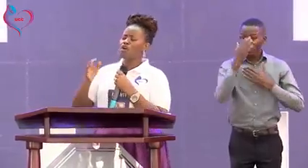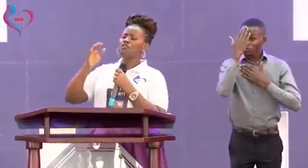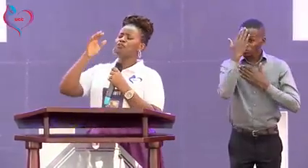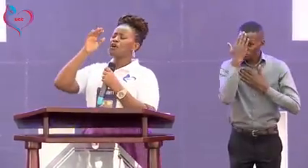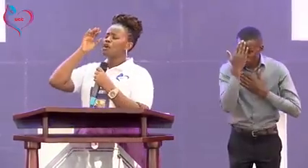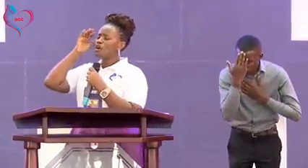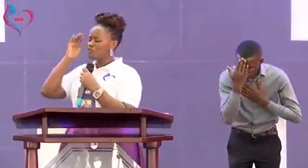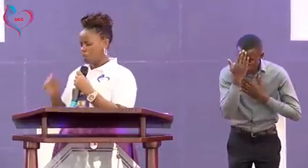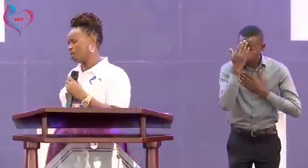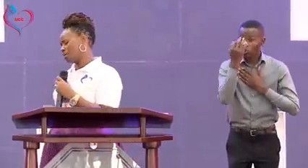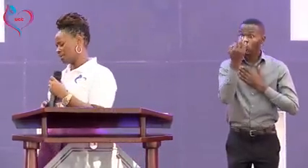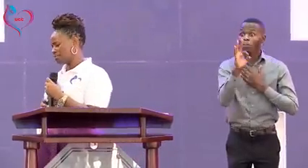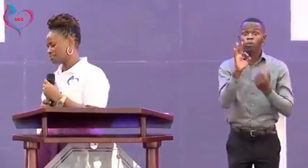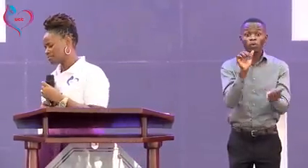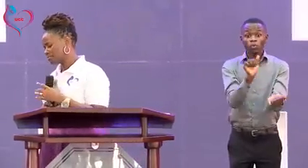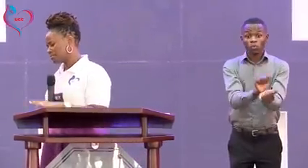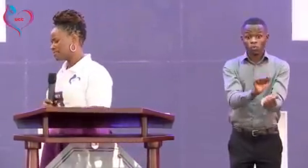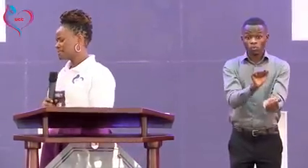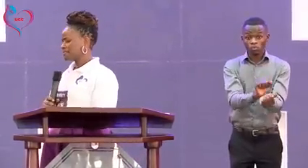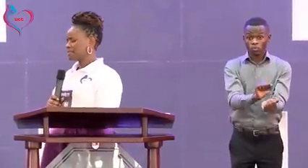humility of Paul.